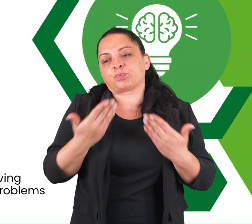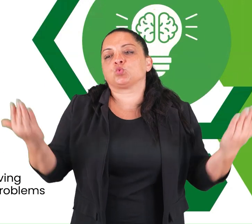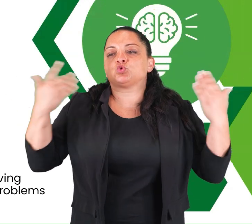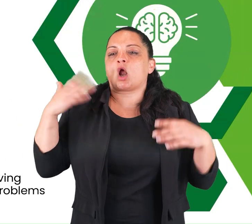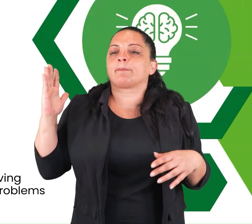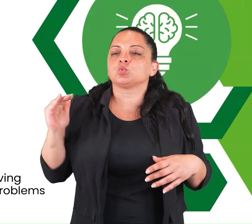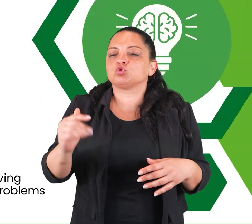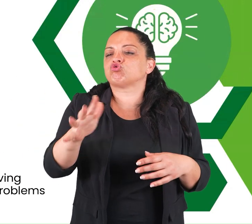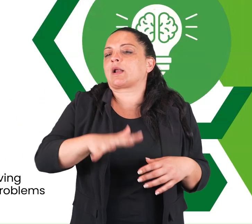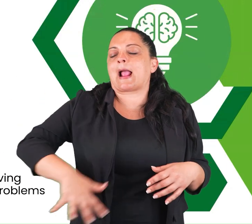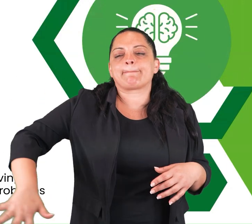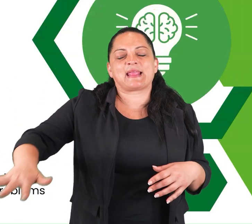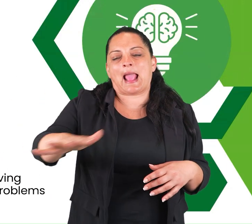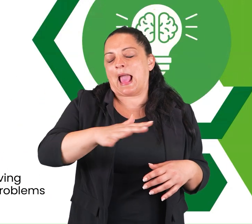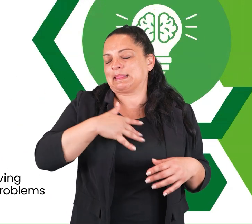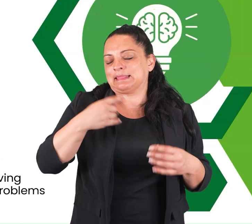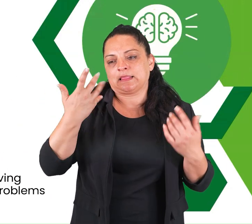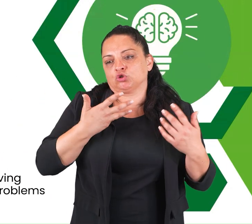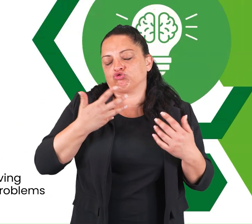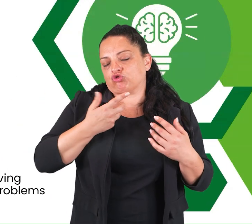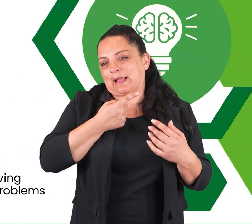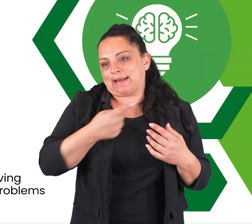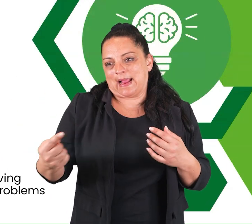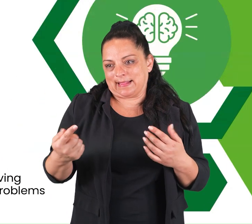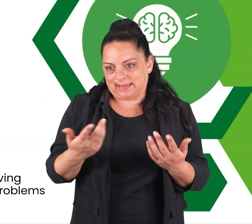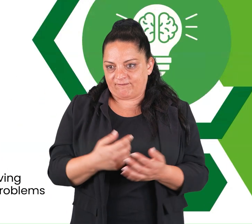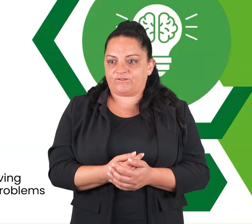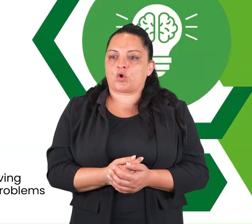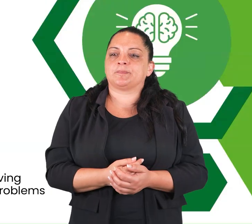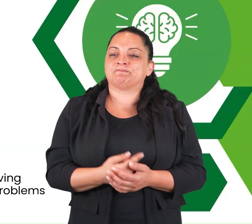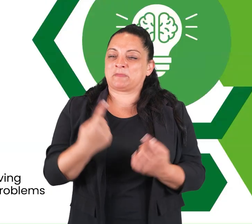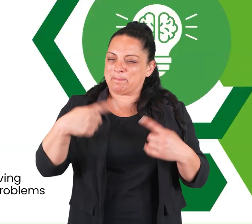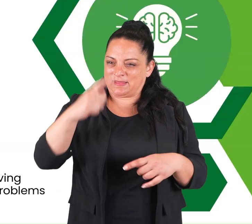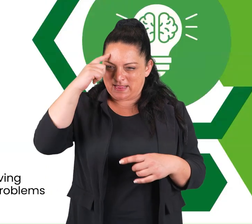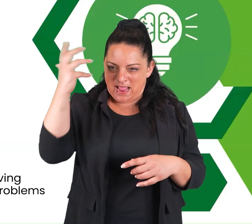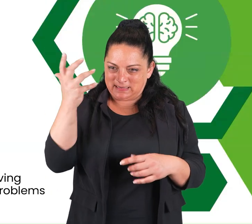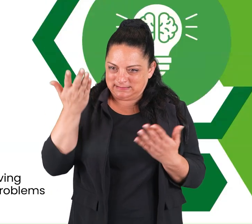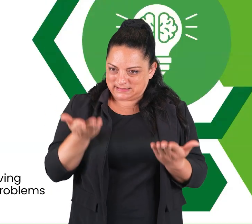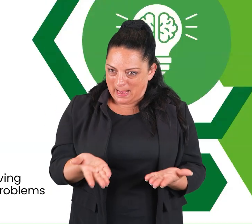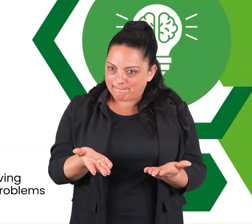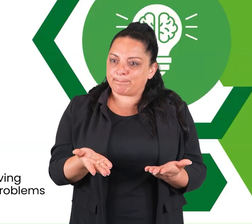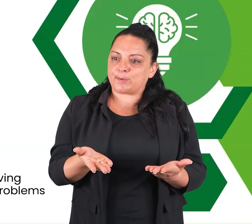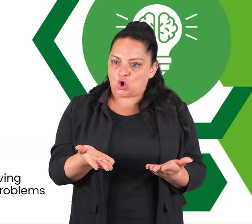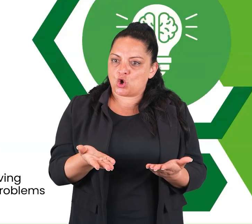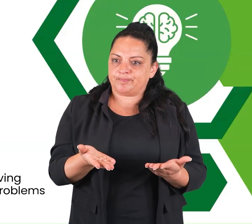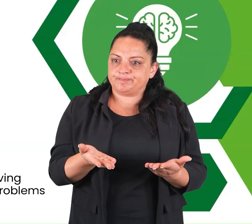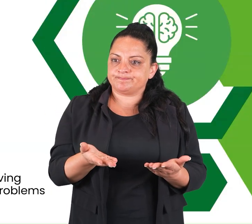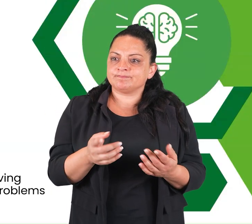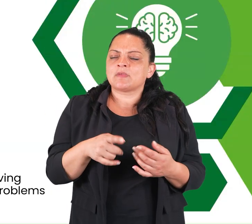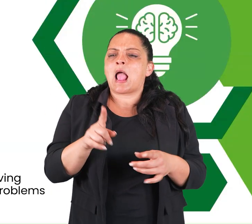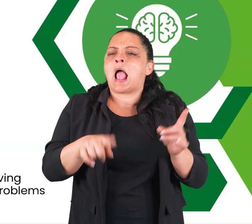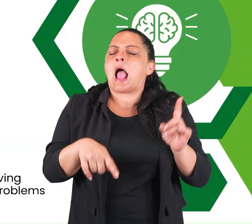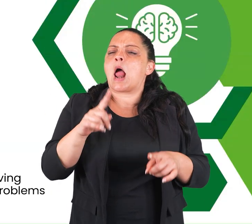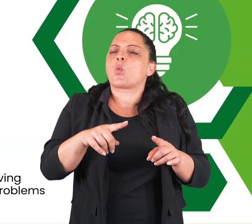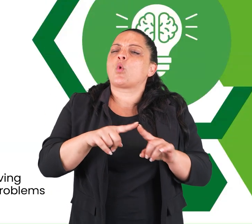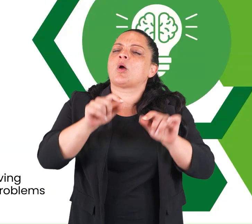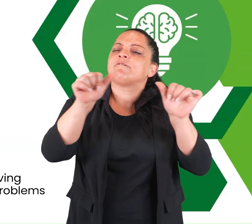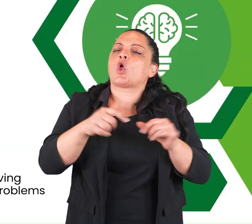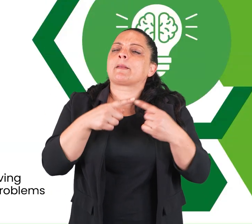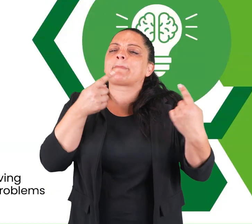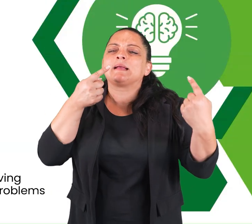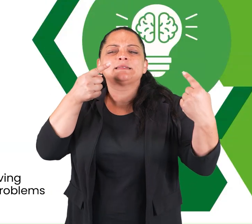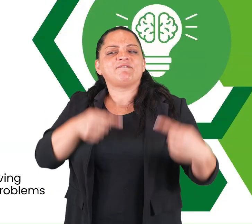unfortunately affecting our environment badly. All of these examples are some